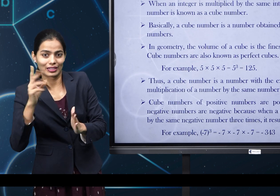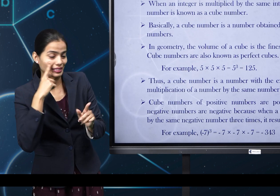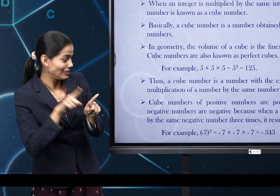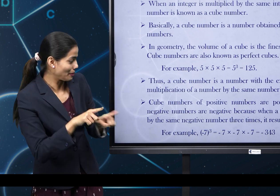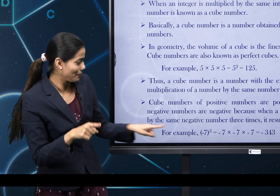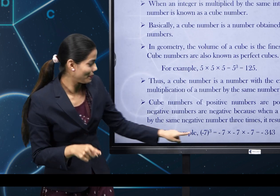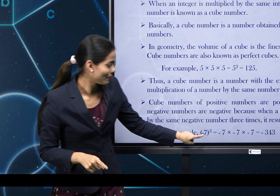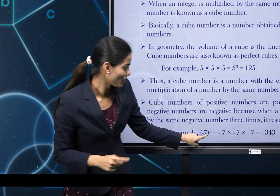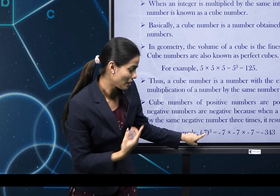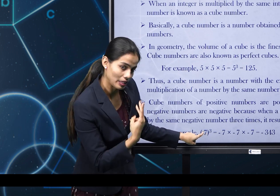minus 343.